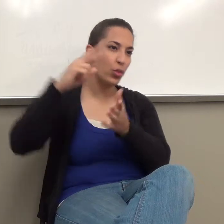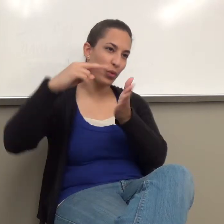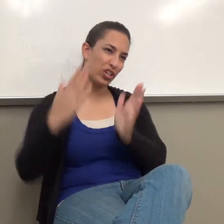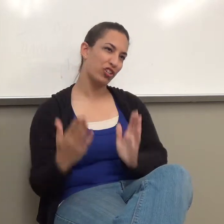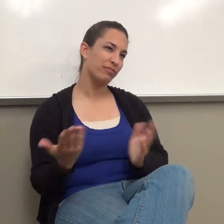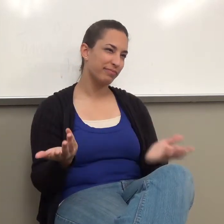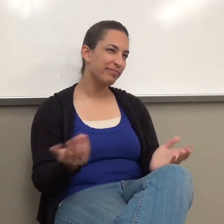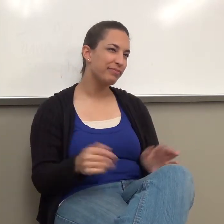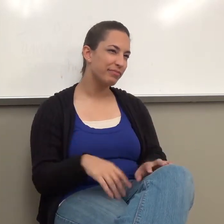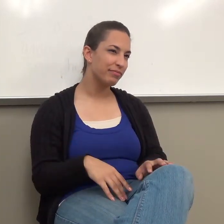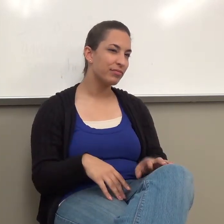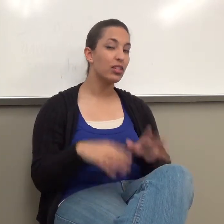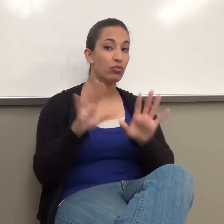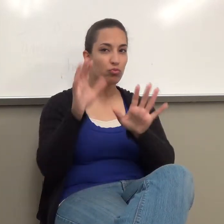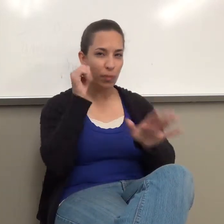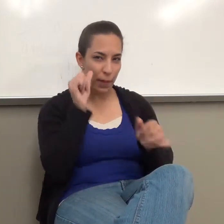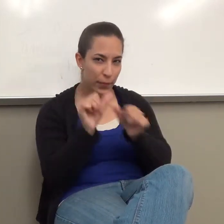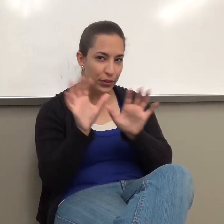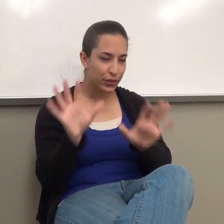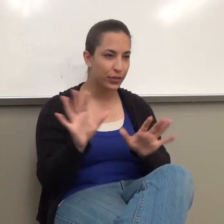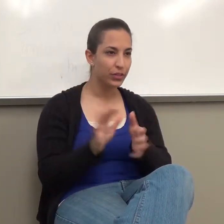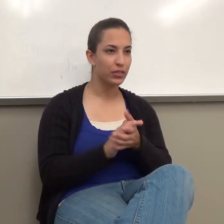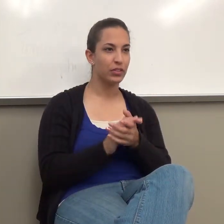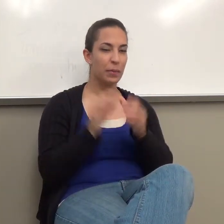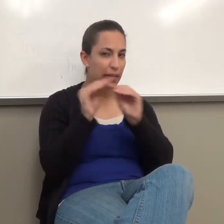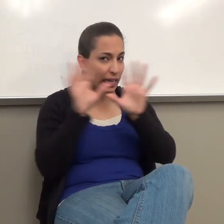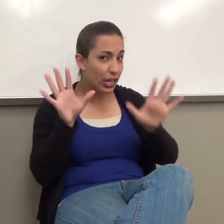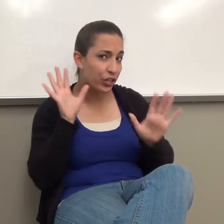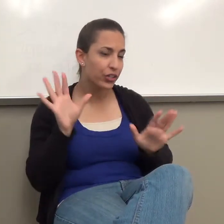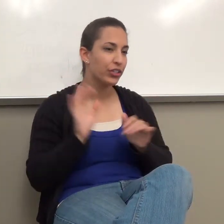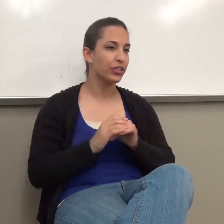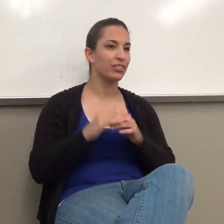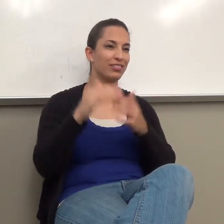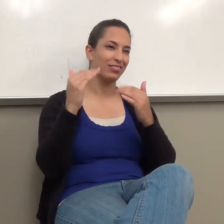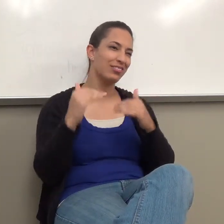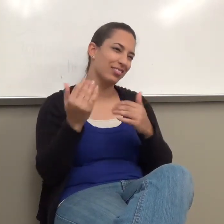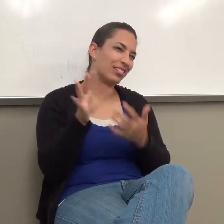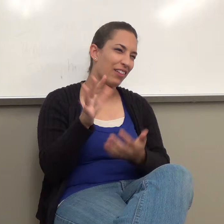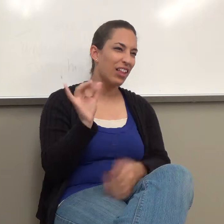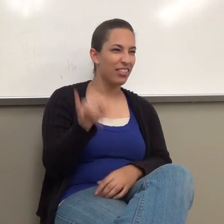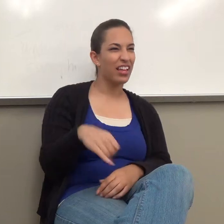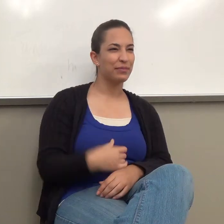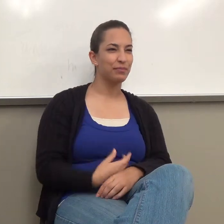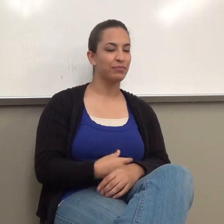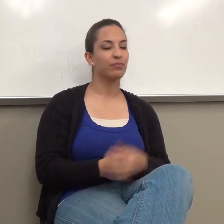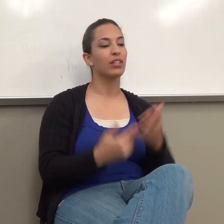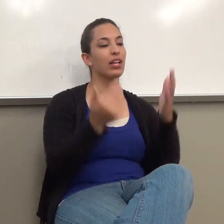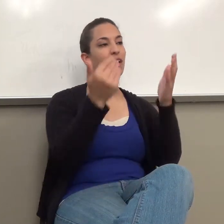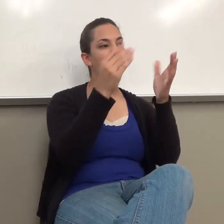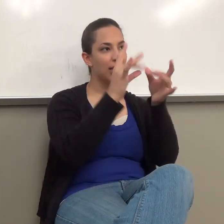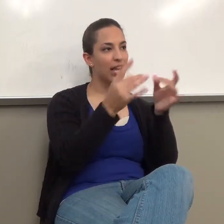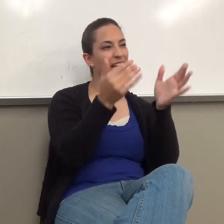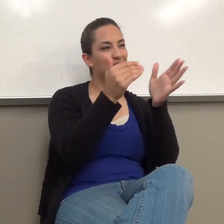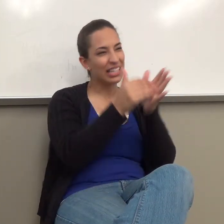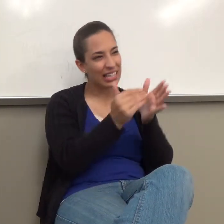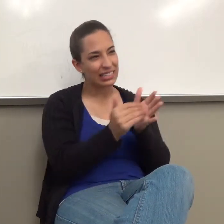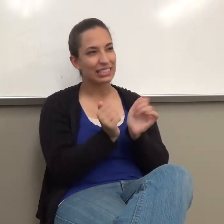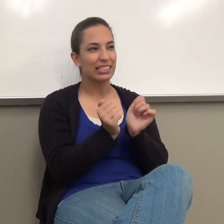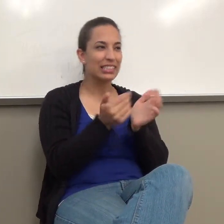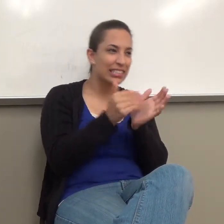Does that make sense? So yeah, this is pretty straightforward. 3 examples. Who are they? James Thornton